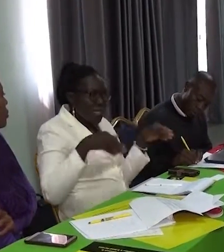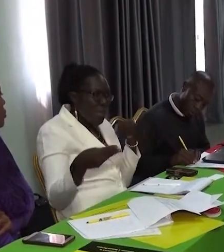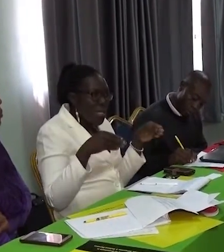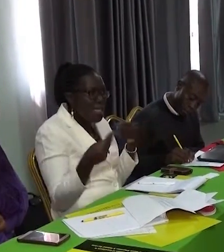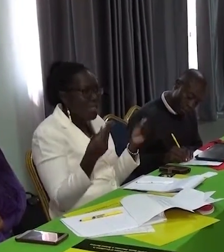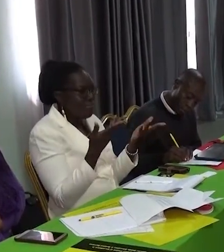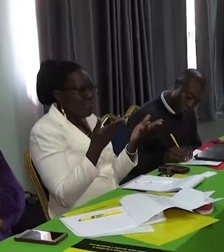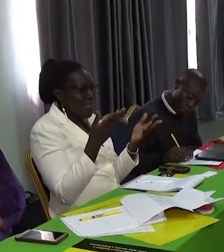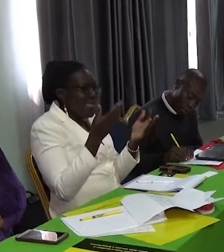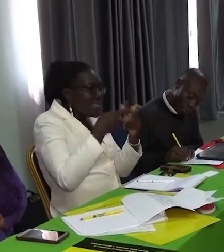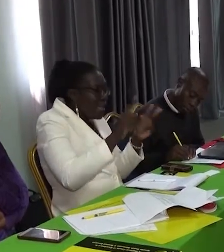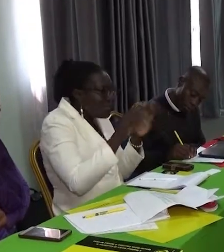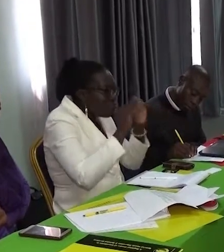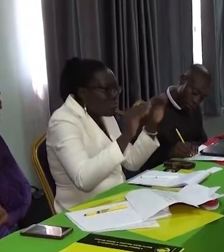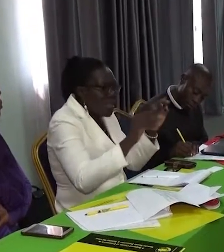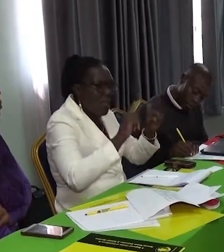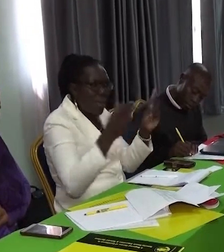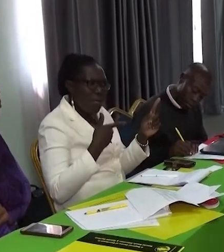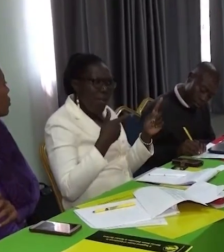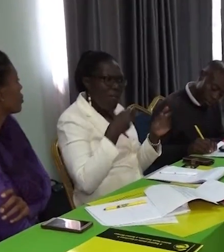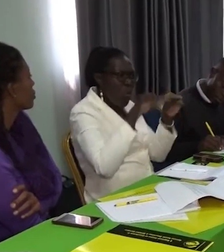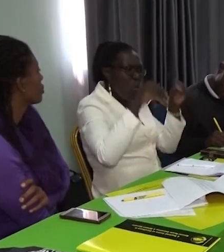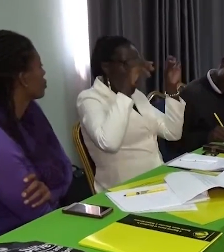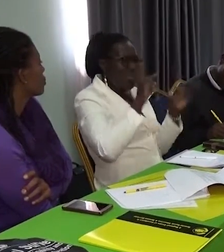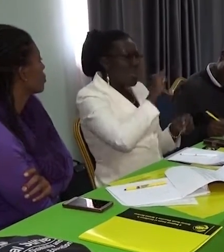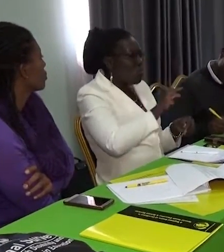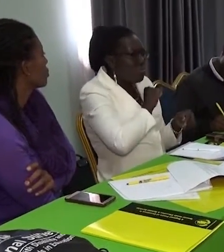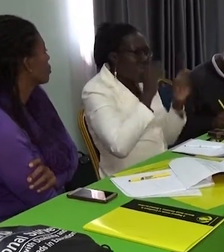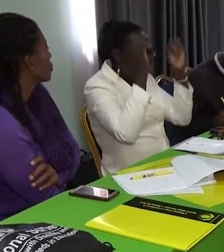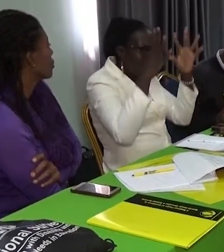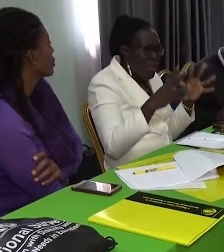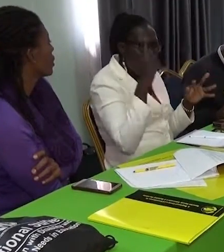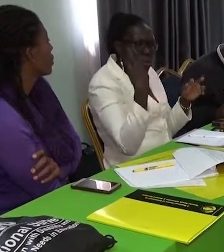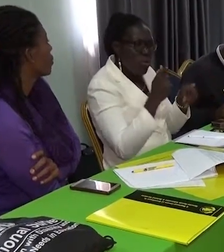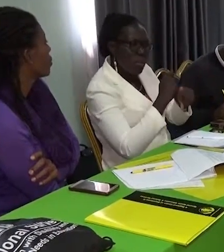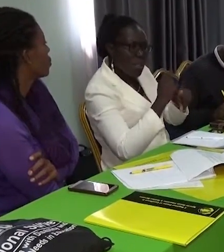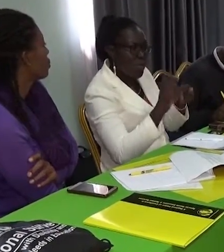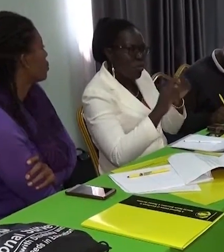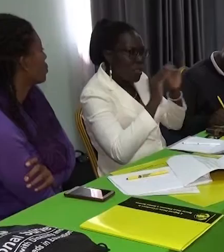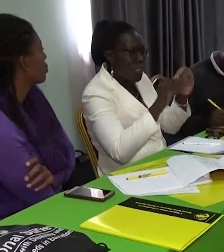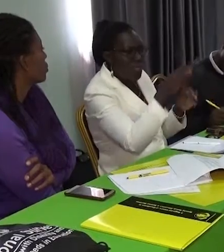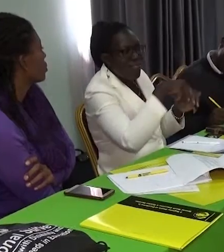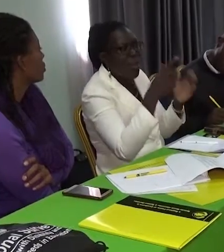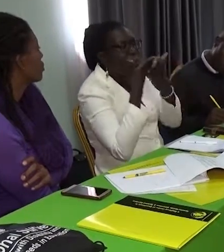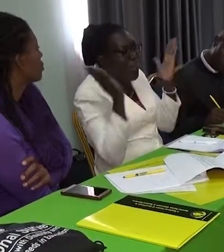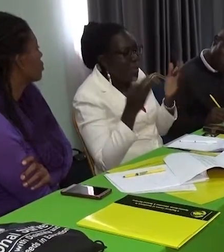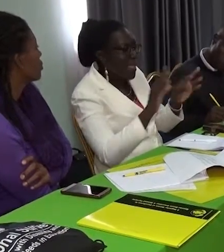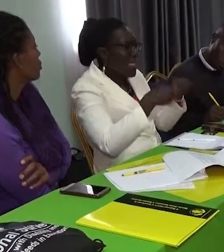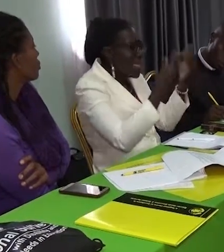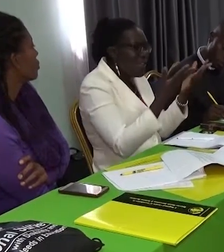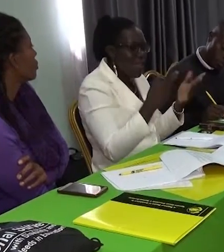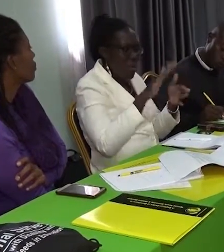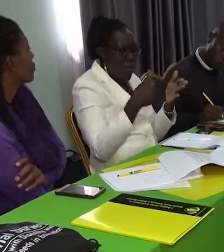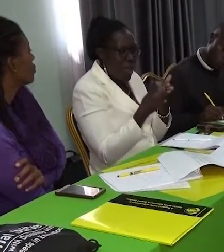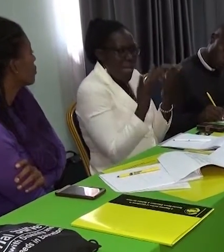mostly from the community, they were wondering whether they can also be accepted in these regular schools, so that they